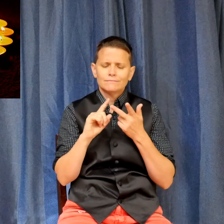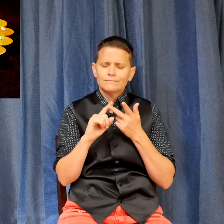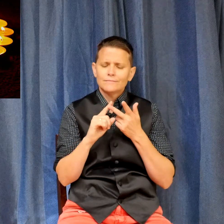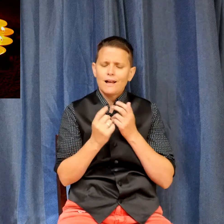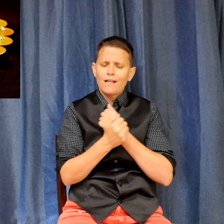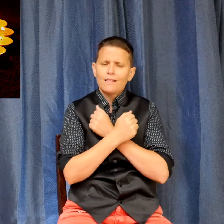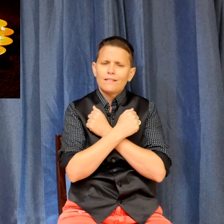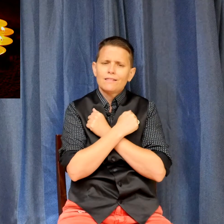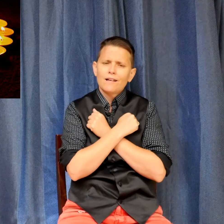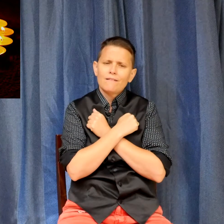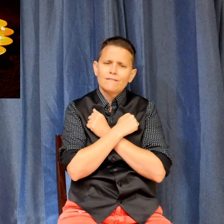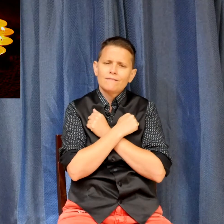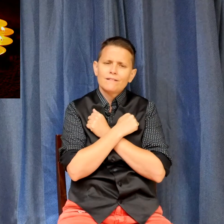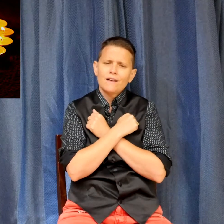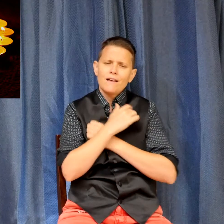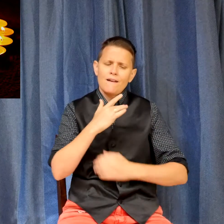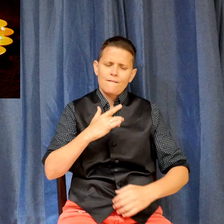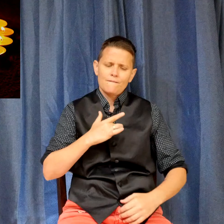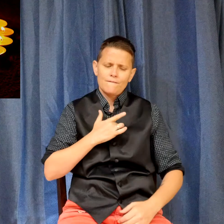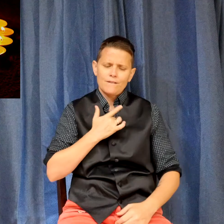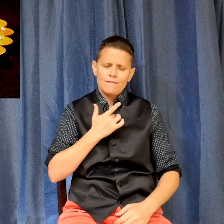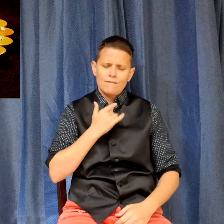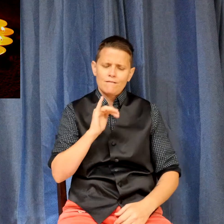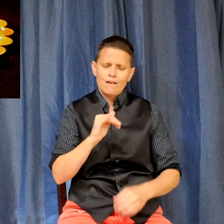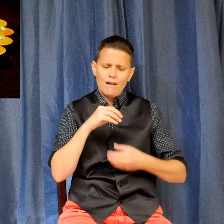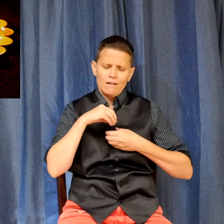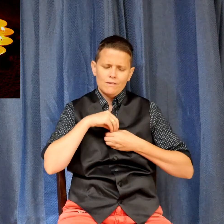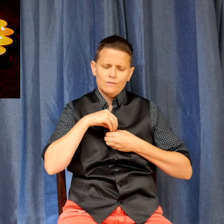and be love in the silence.